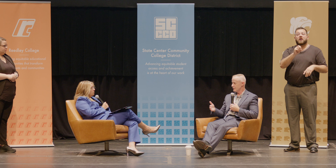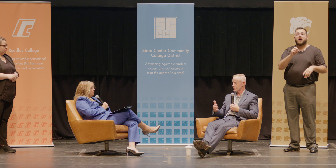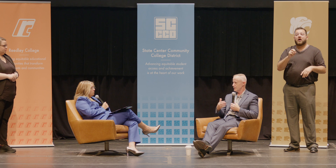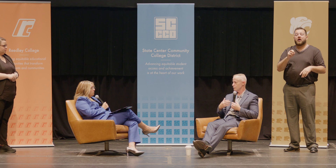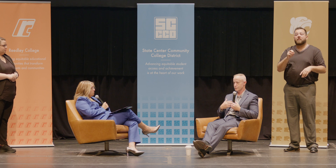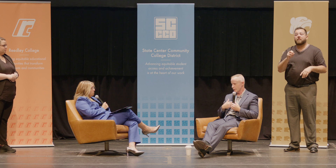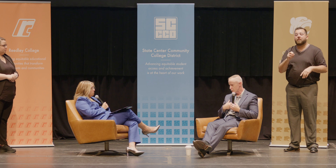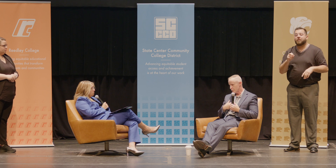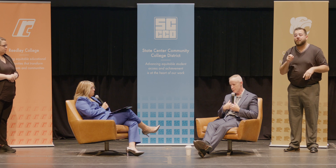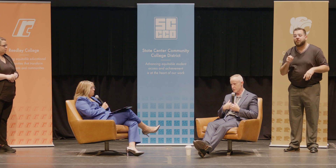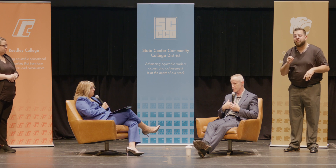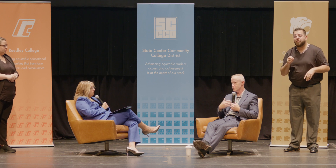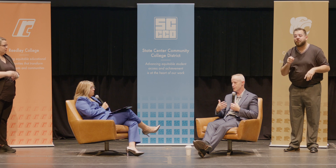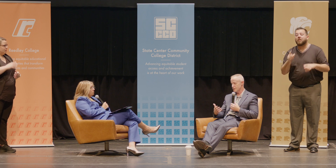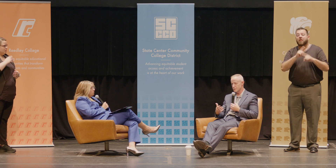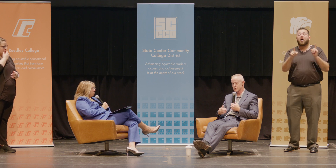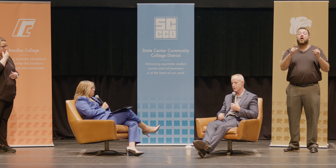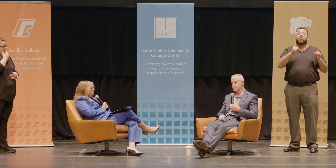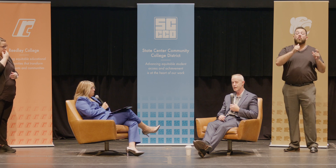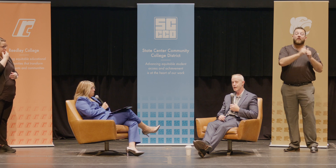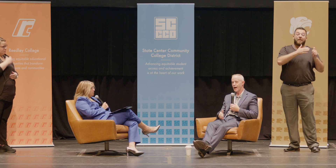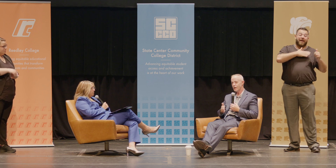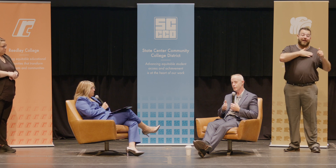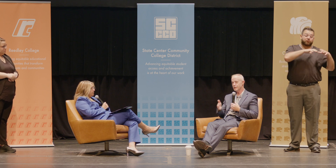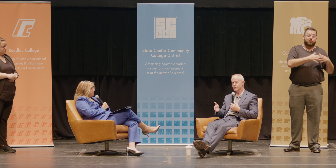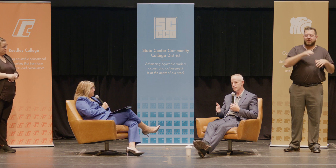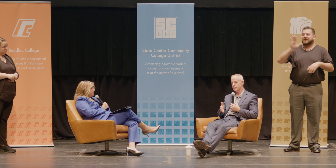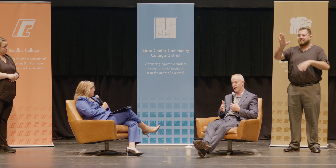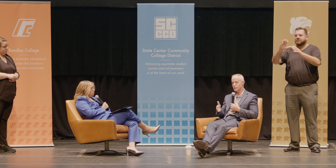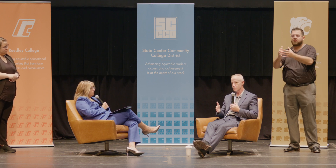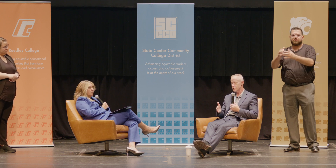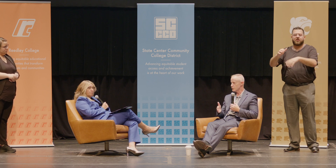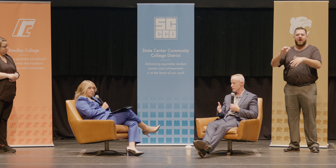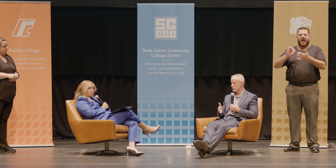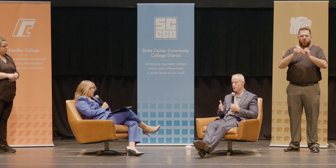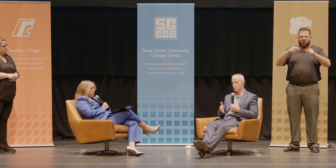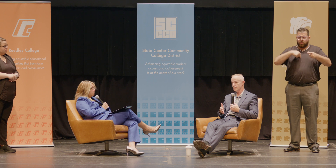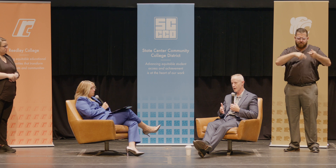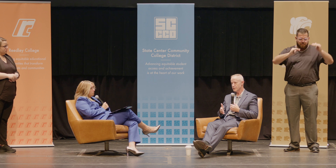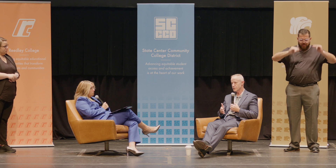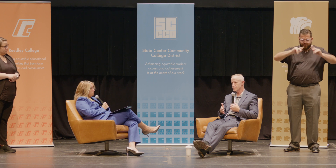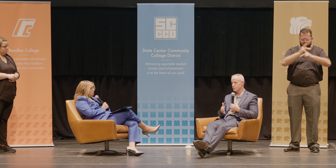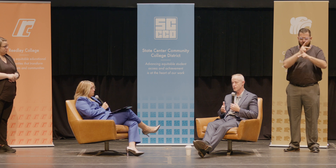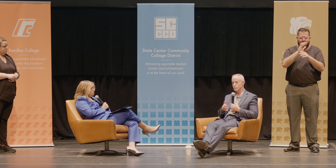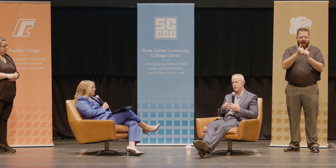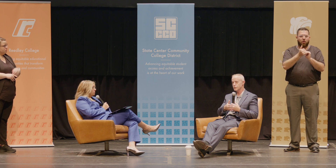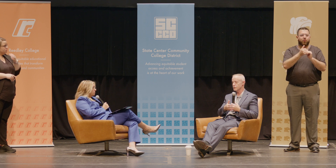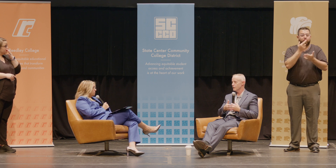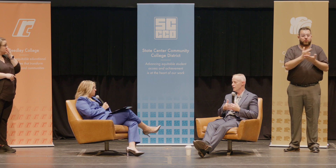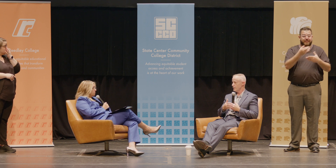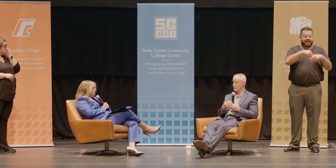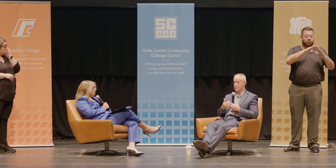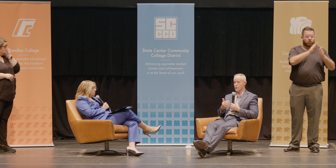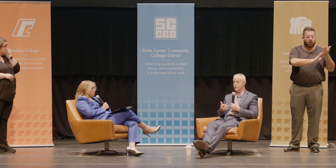end. It's going to end probably with my administration and his administration. How do we leverage the power and the resources of the community college system to make